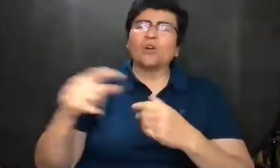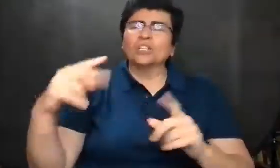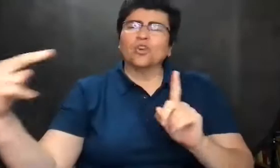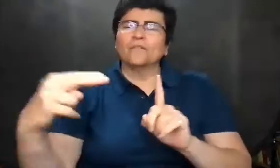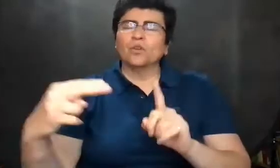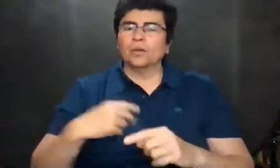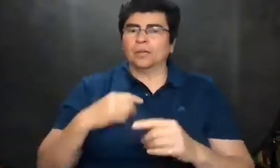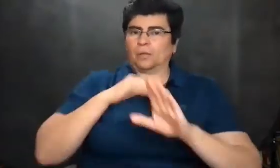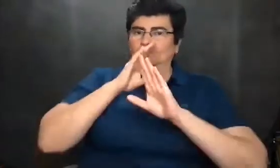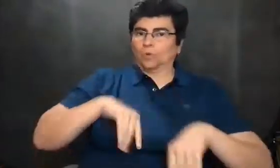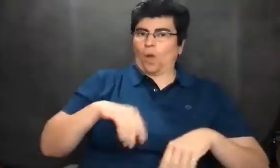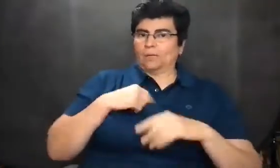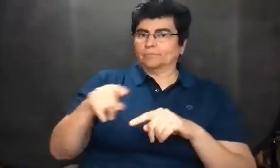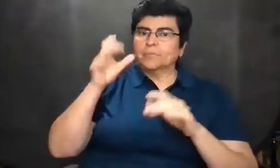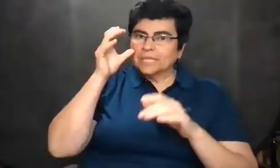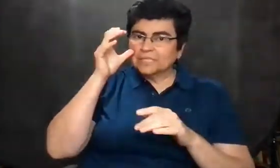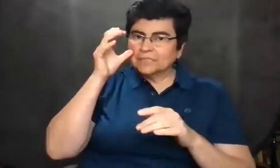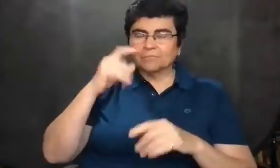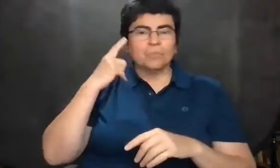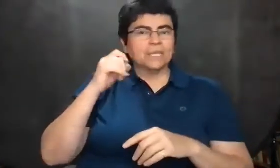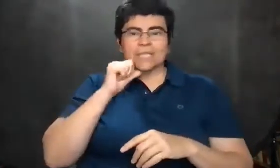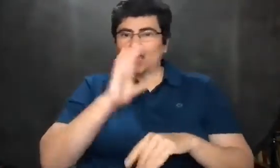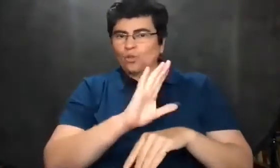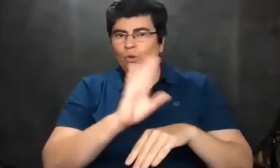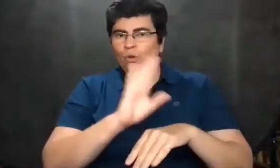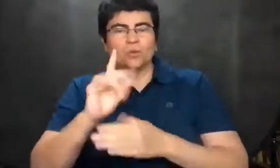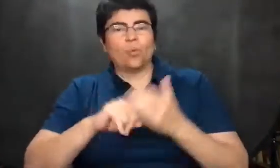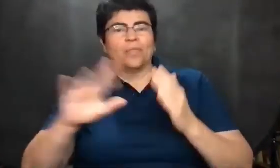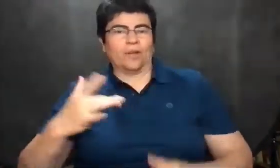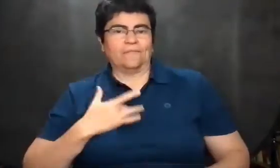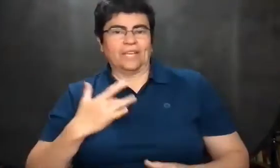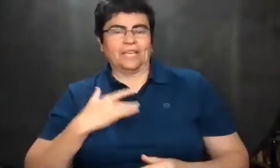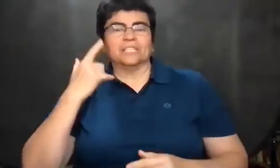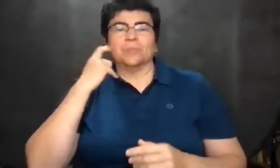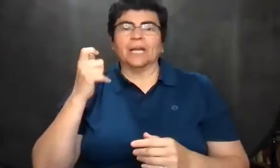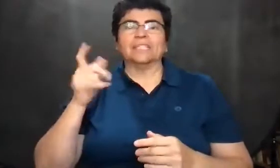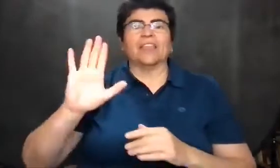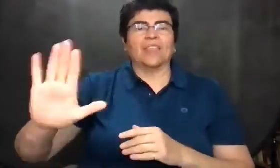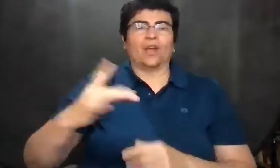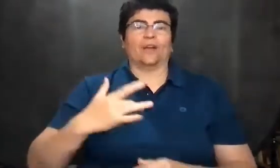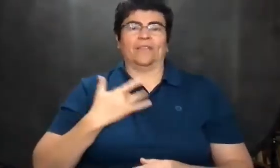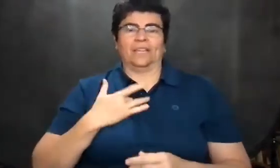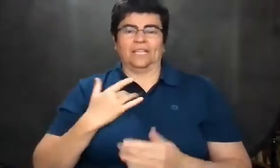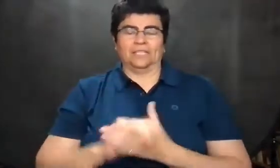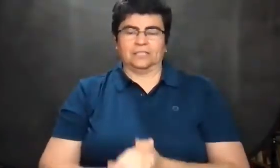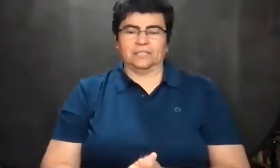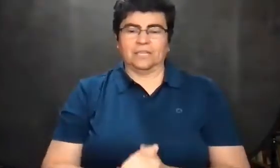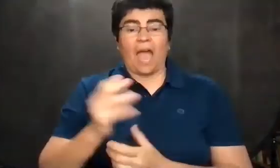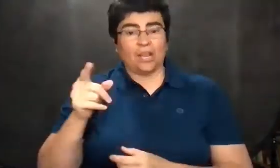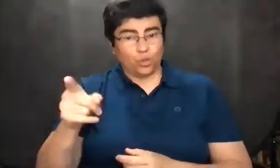business. It's not your business, she said, what their feelings are, because it's their feelings. And you need to listen to what they have